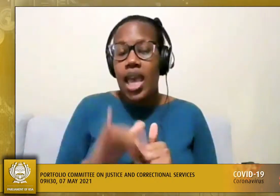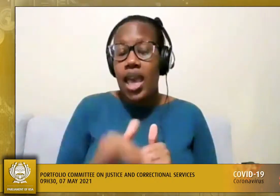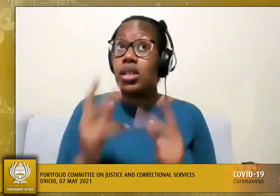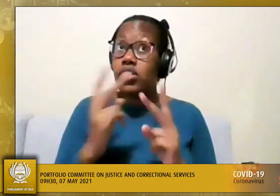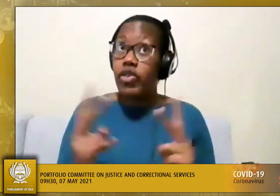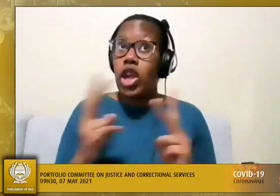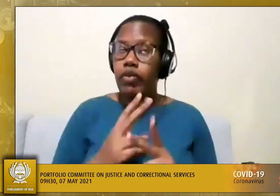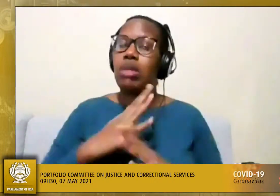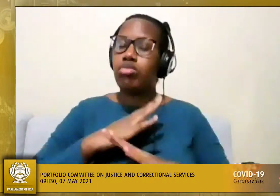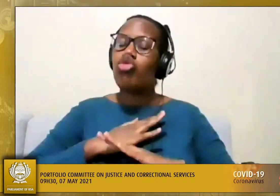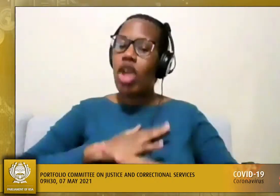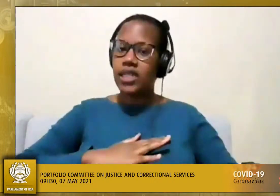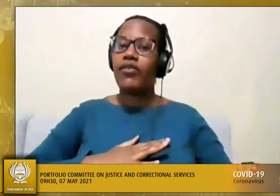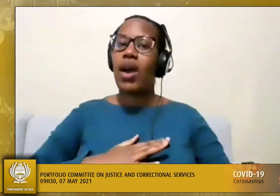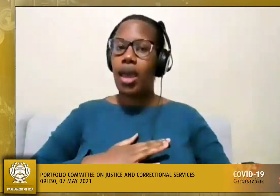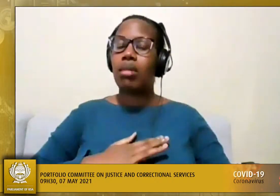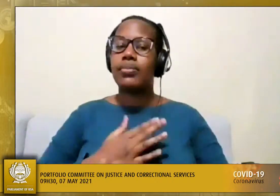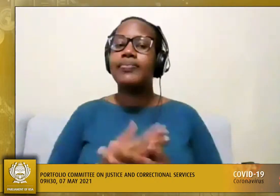gratifying